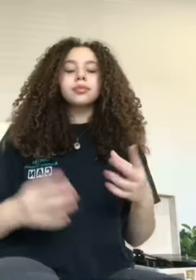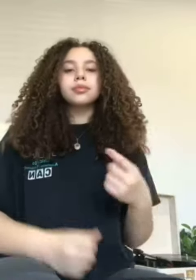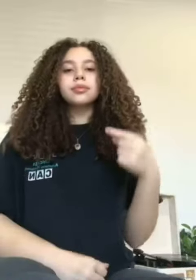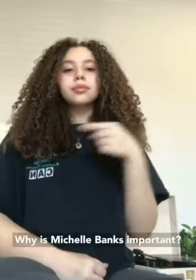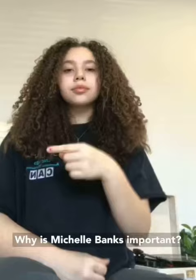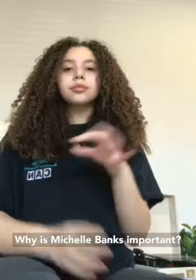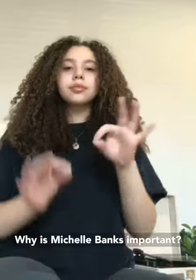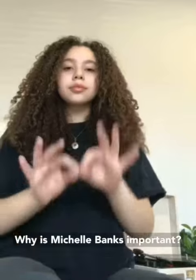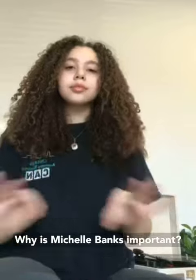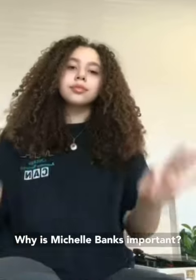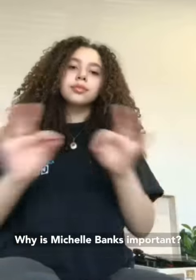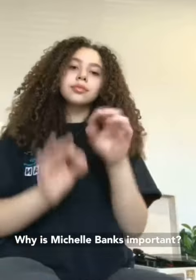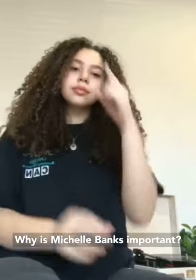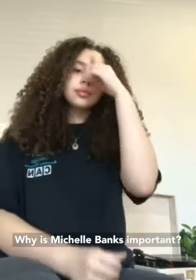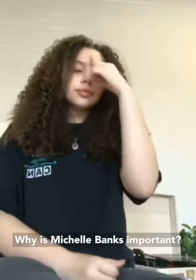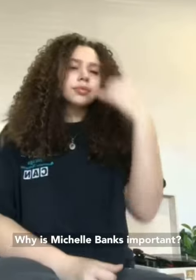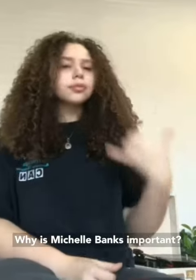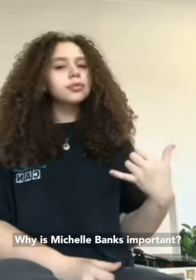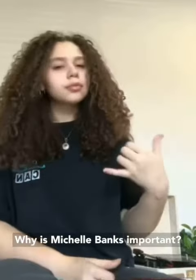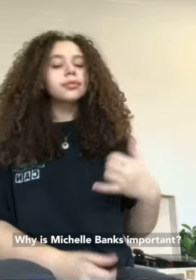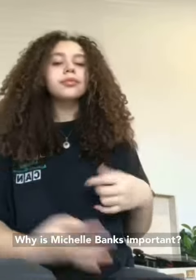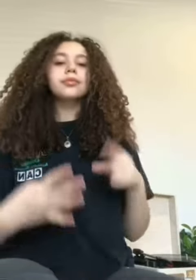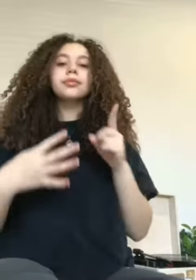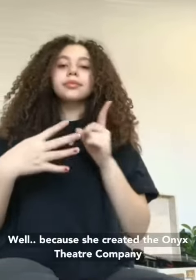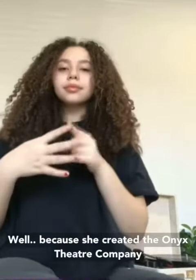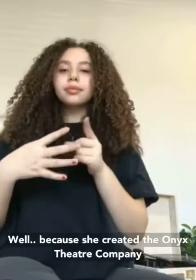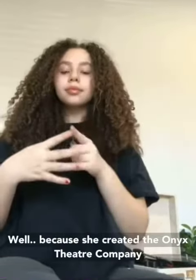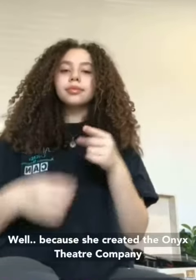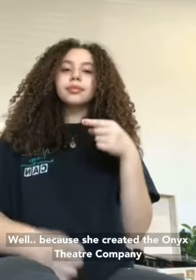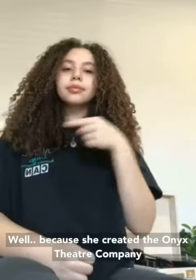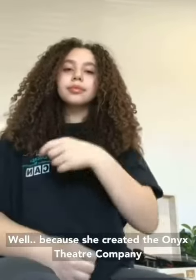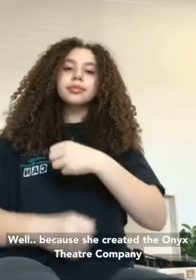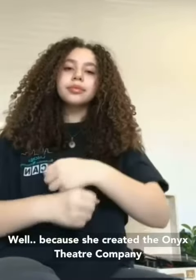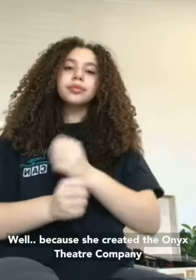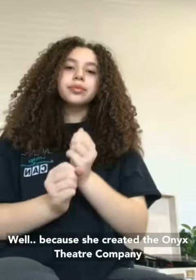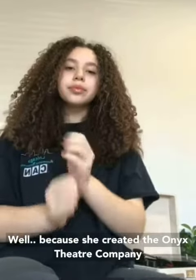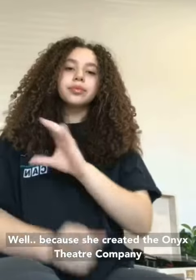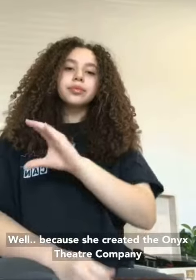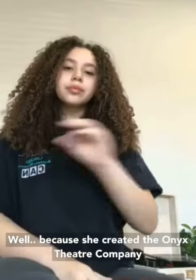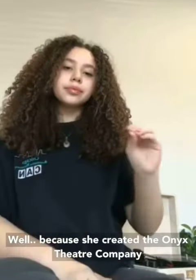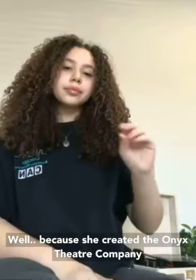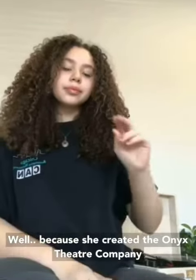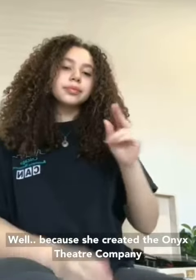Why is Michelle Banks important? Well, because she created the Onyx Cedar Company.